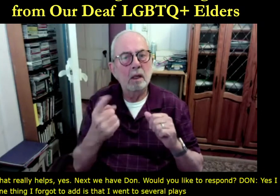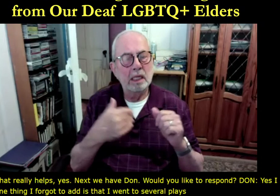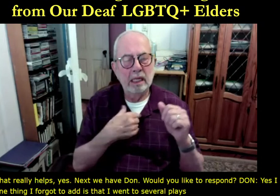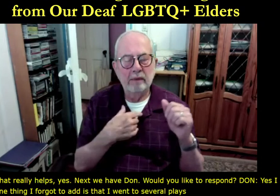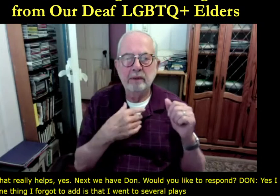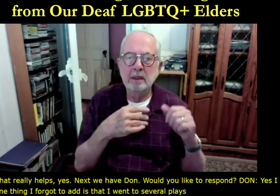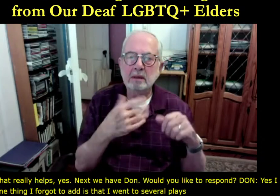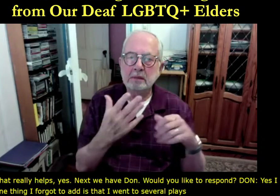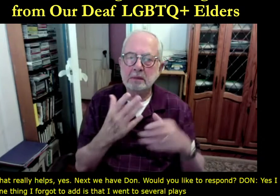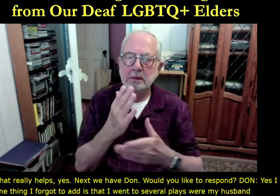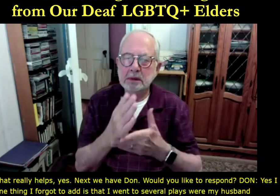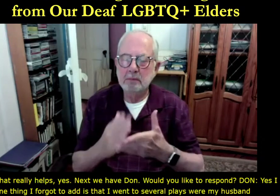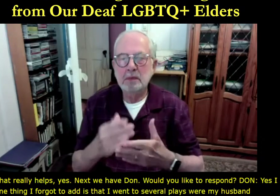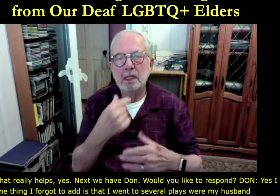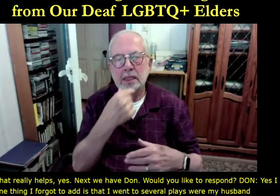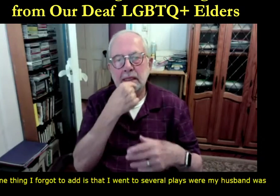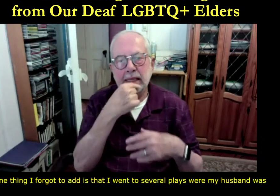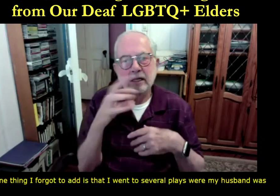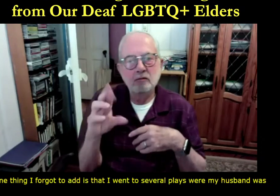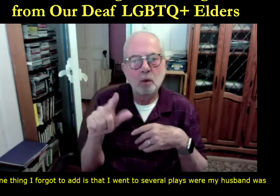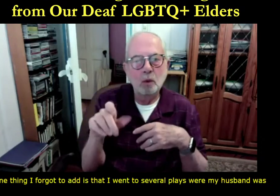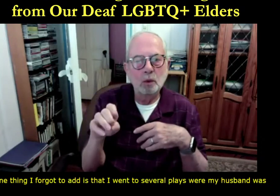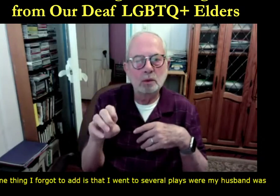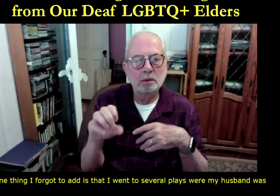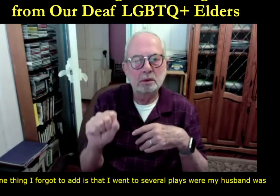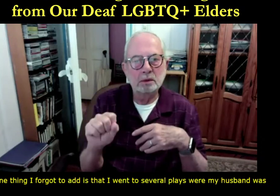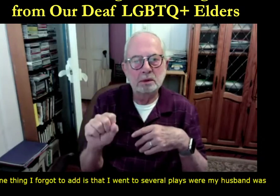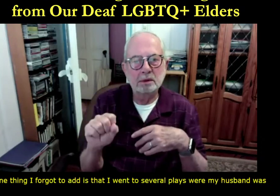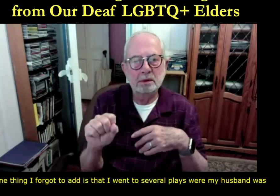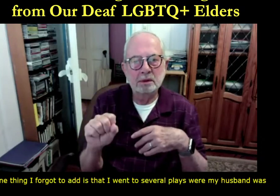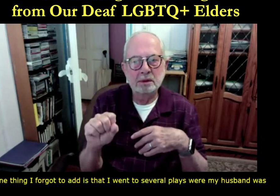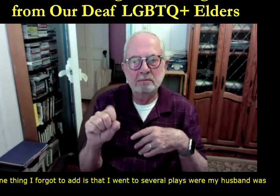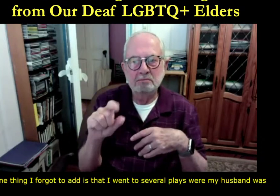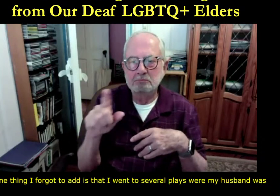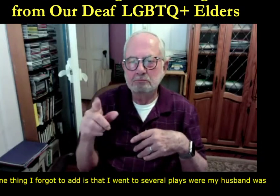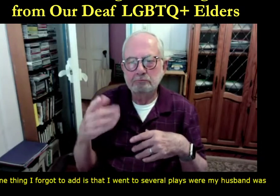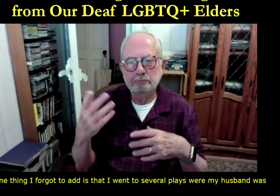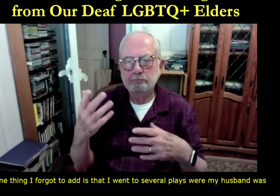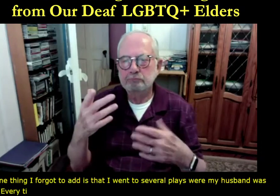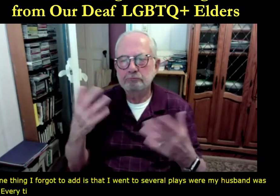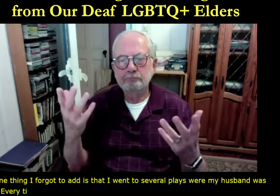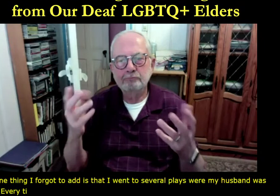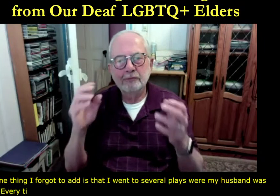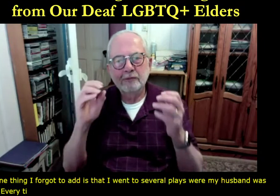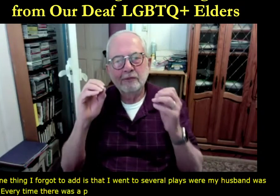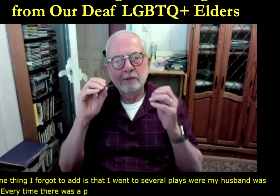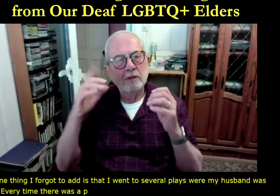every time there was a play or some sort of theater there were there were the gay role models there